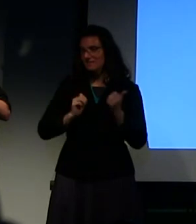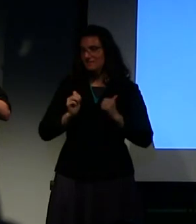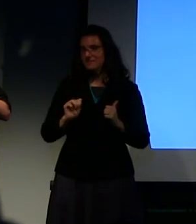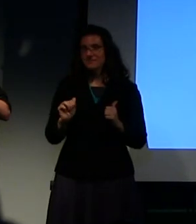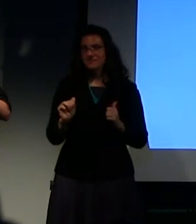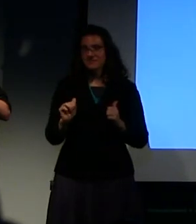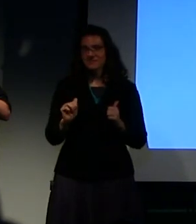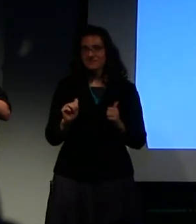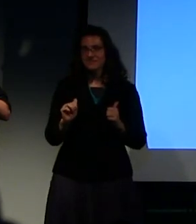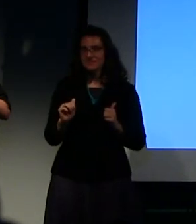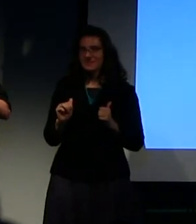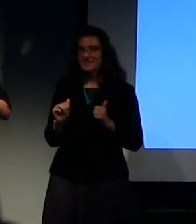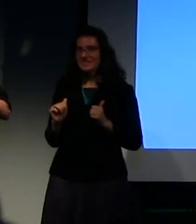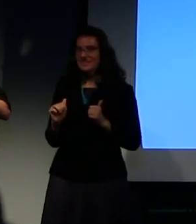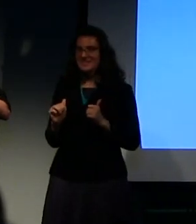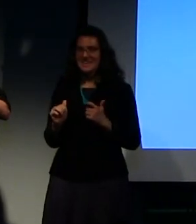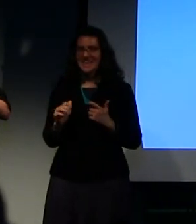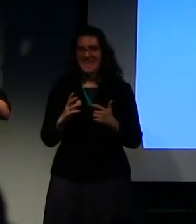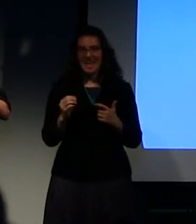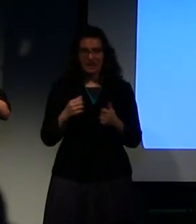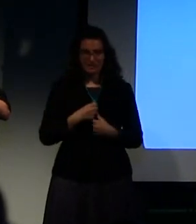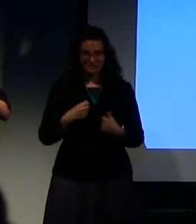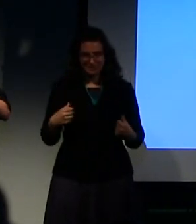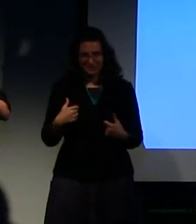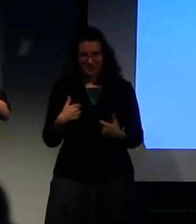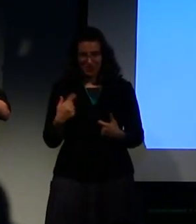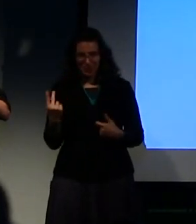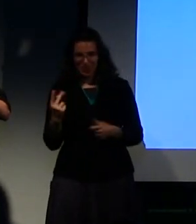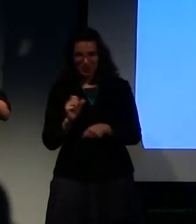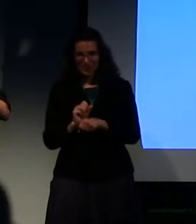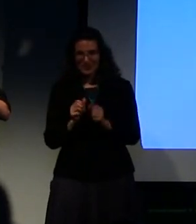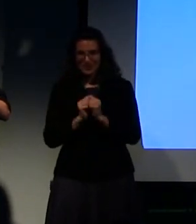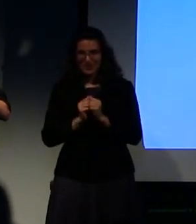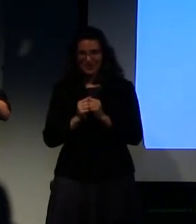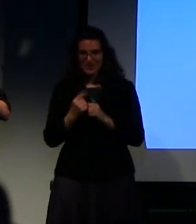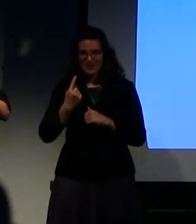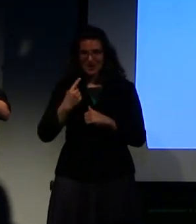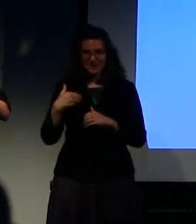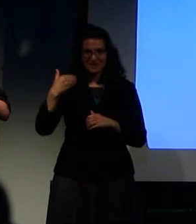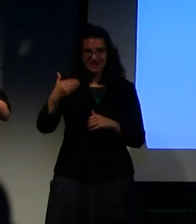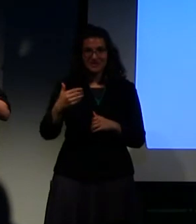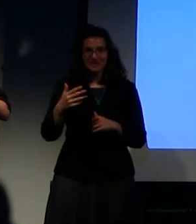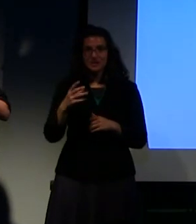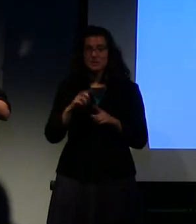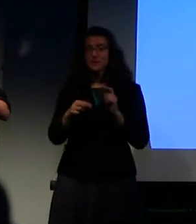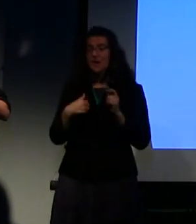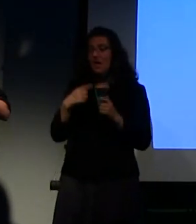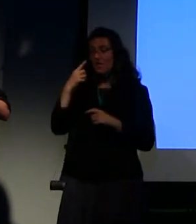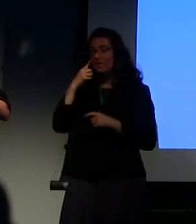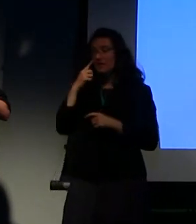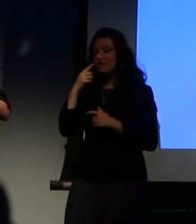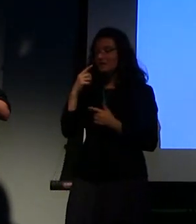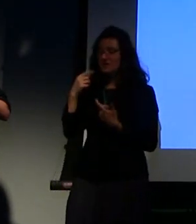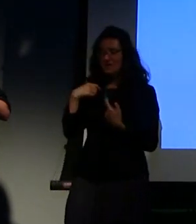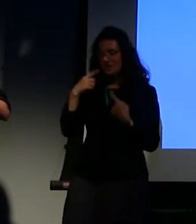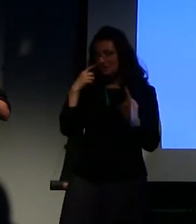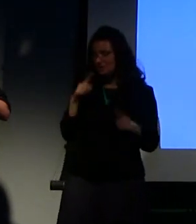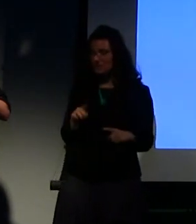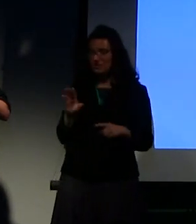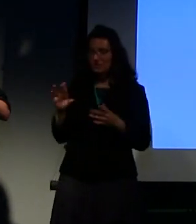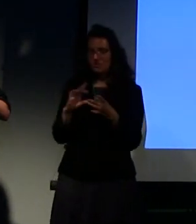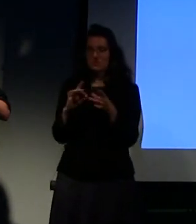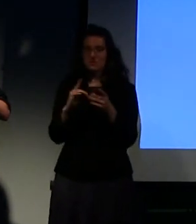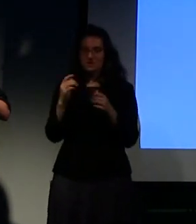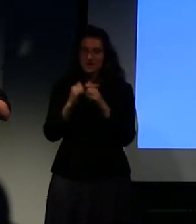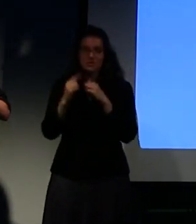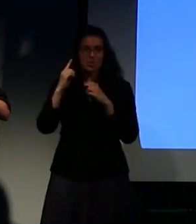Disclaimer, we're working together on one thing up. But I want to say that I agree with what you're saying about everyone's crazy, a little bit crazy,